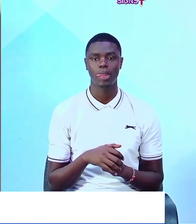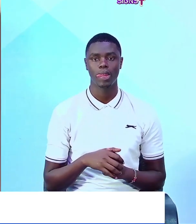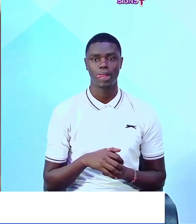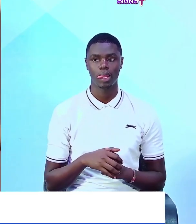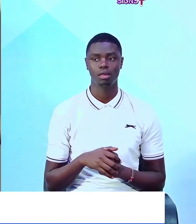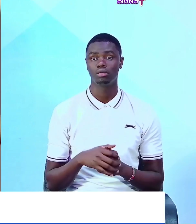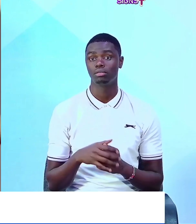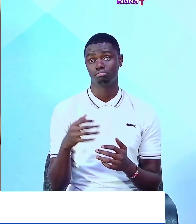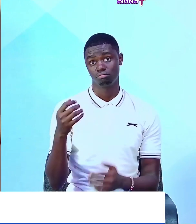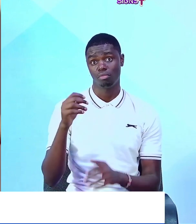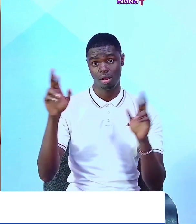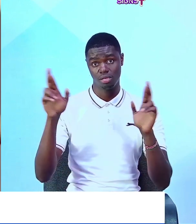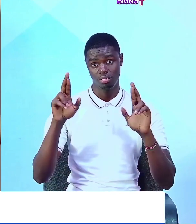Nyinyi mko tayari?